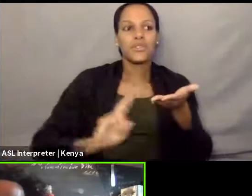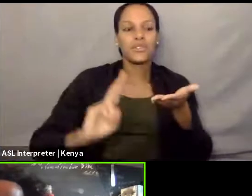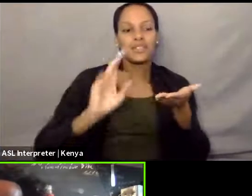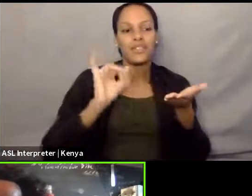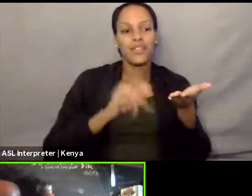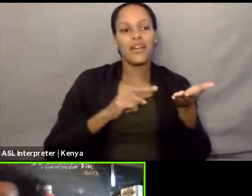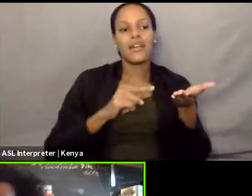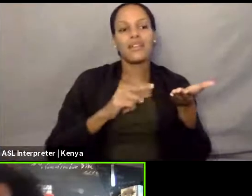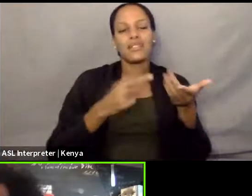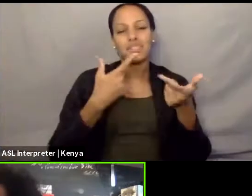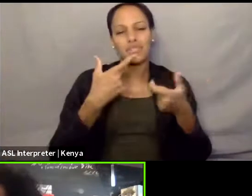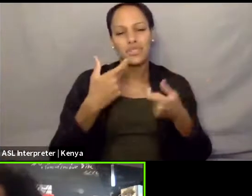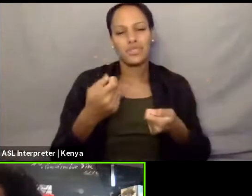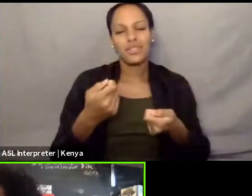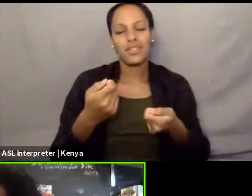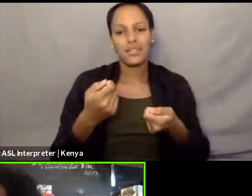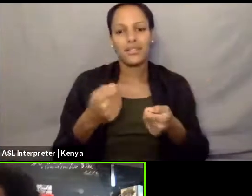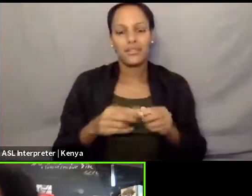that,